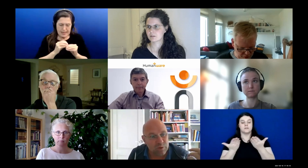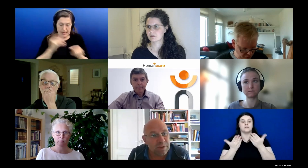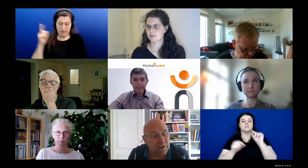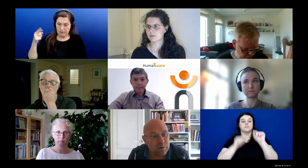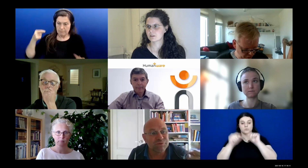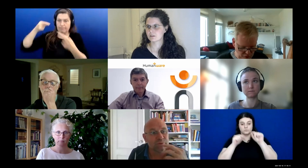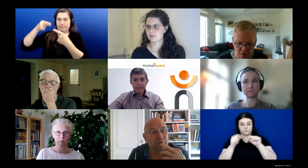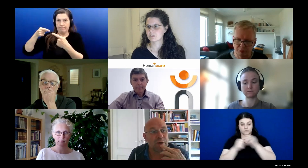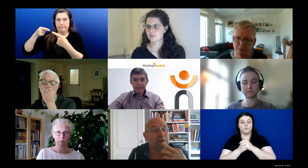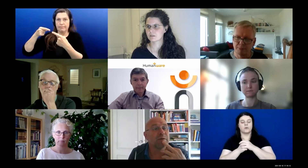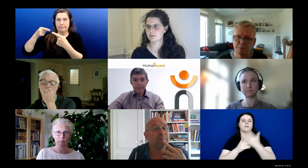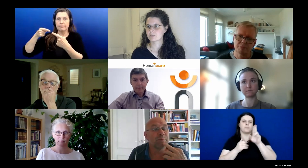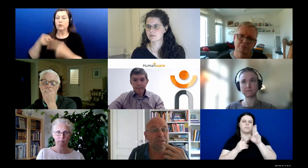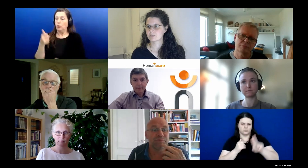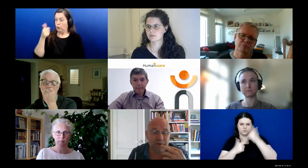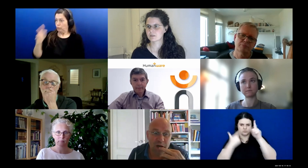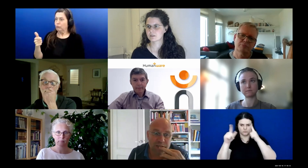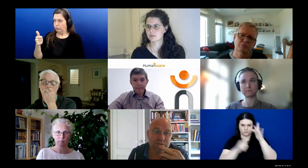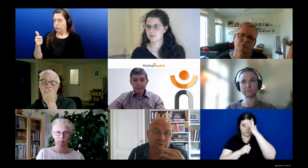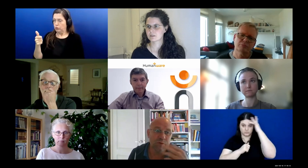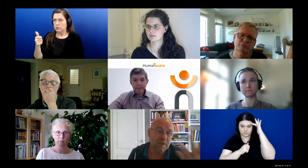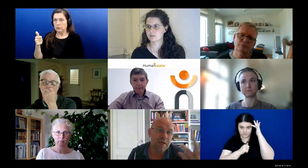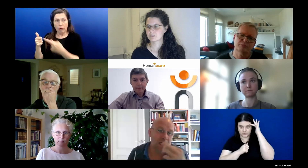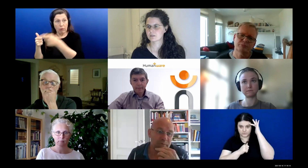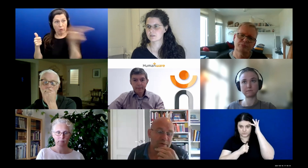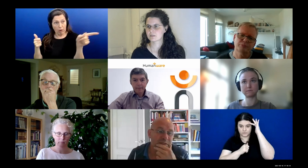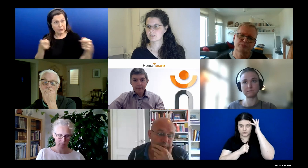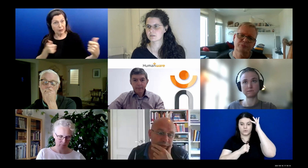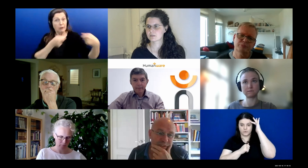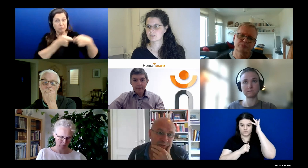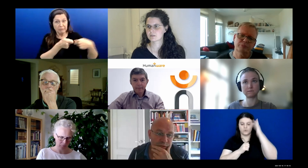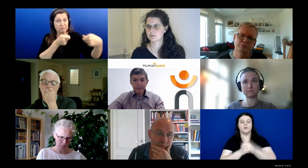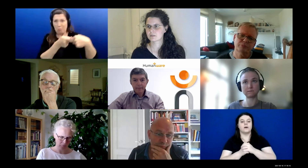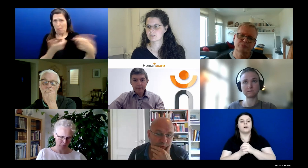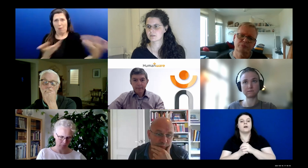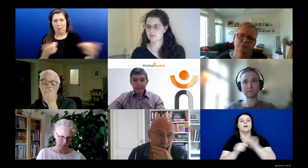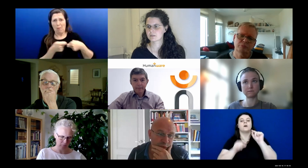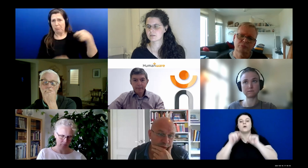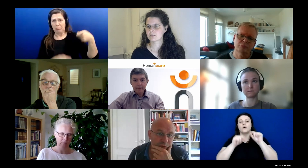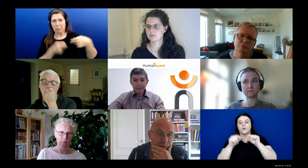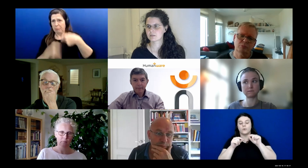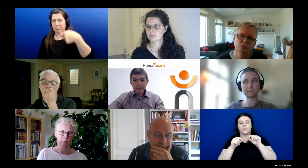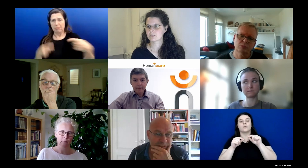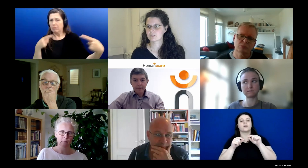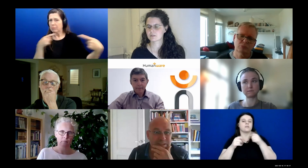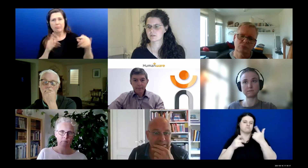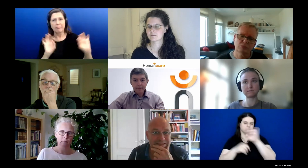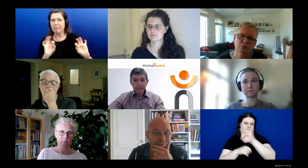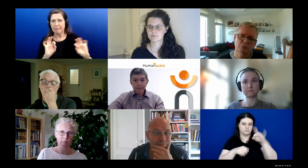that will be useful for other people, that it's very hard to find companies who want to produce or to